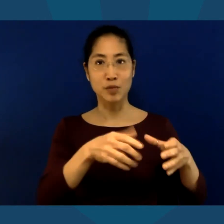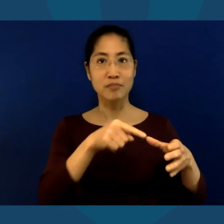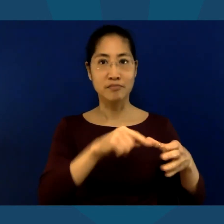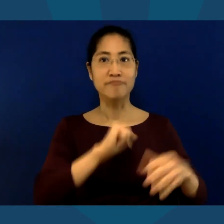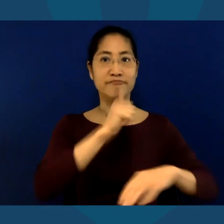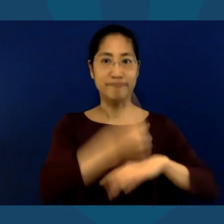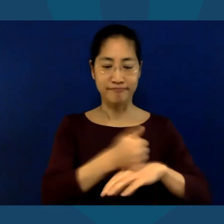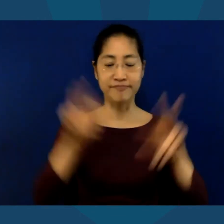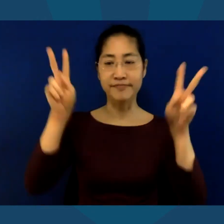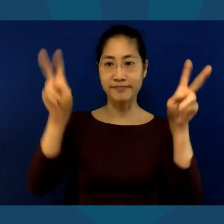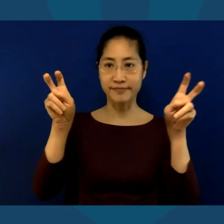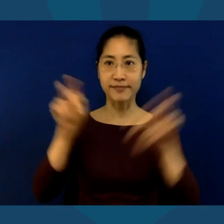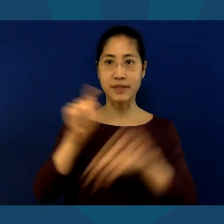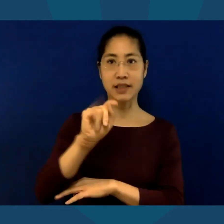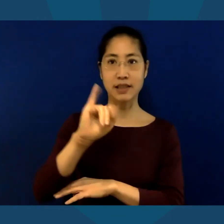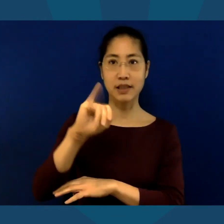COVID-19 pandemic.